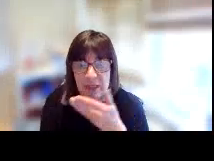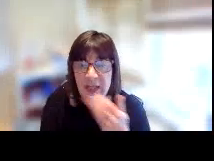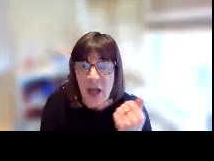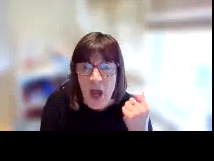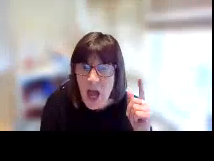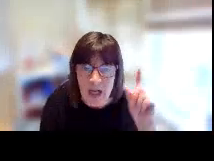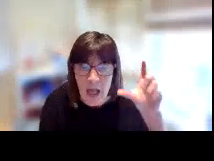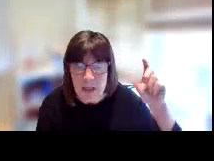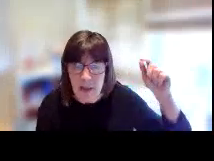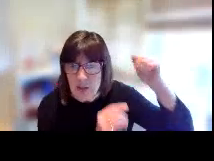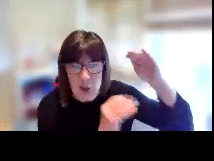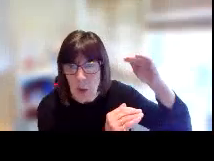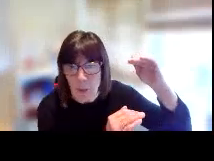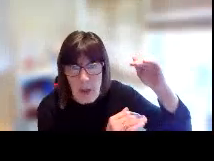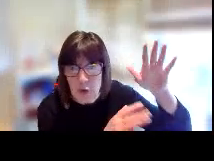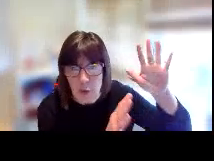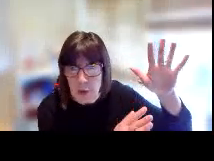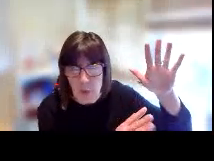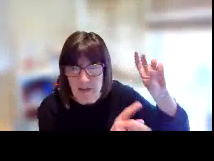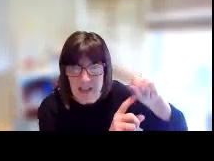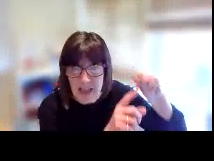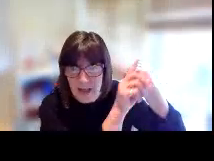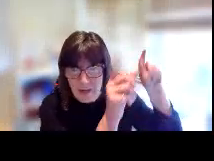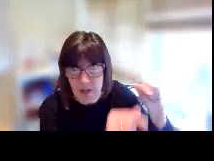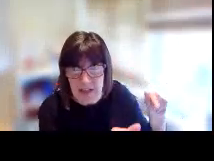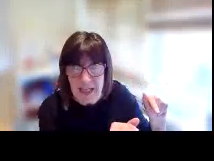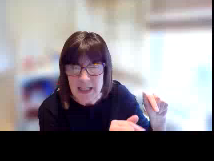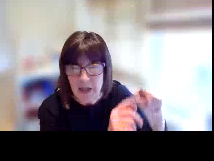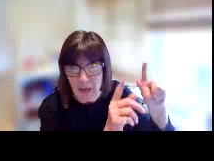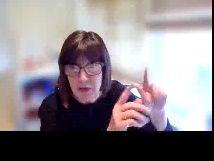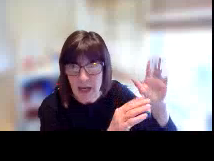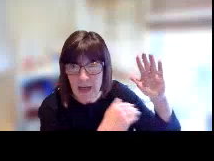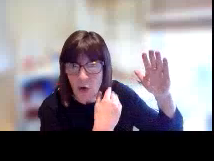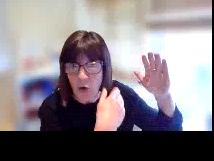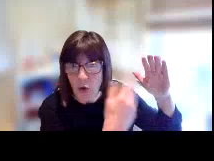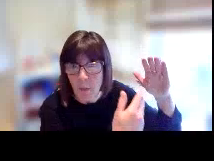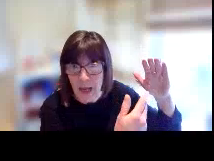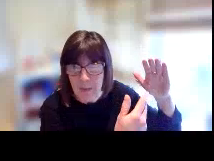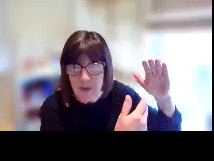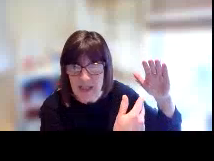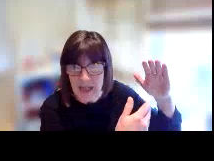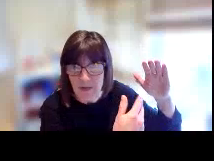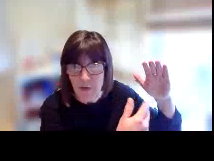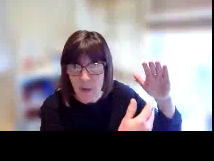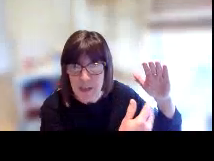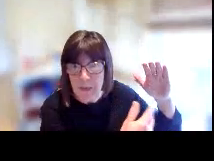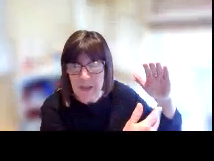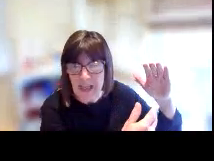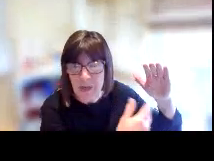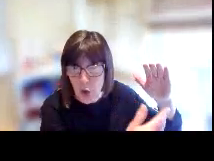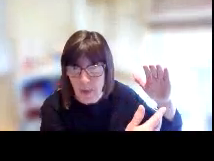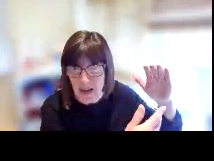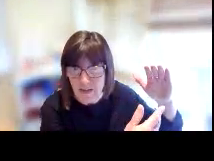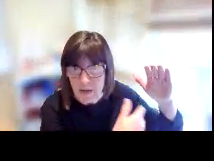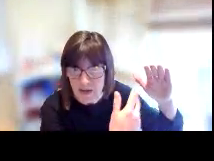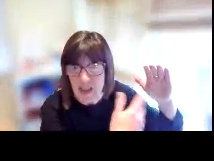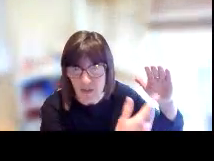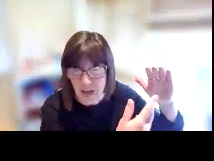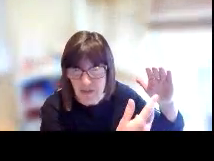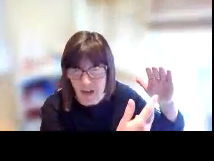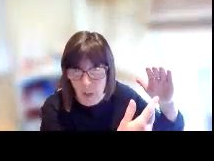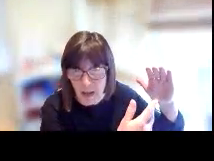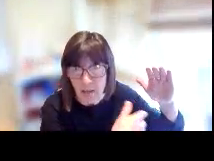overtake the meeting. I'd like to be able to just put a poster up somewhere and say you're entitled to your health check, or be able to say for the pharmacist, be able to say if they come in